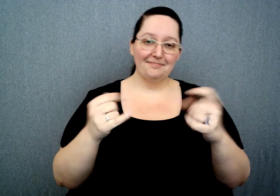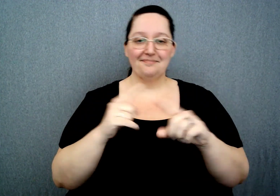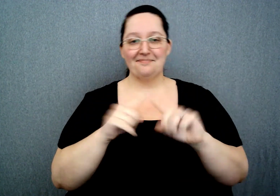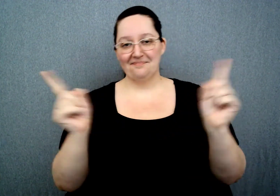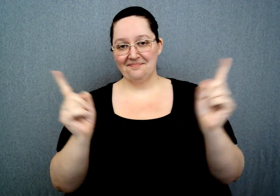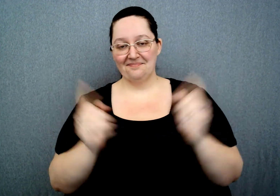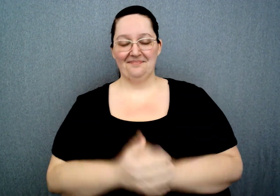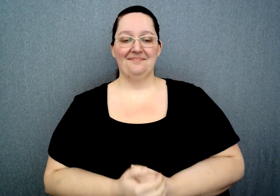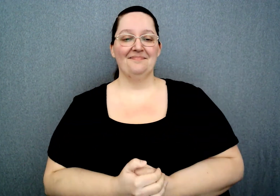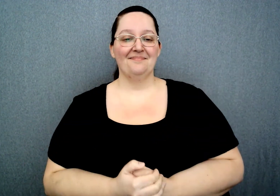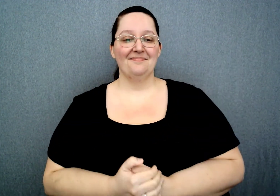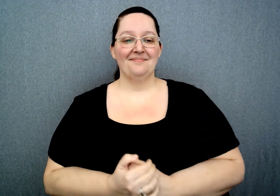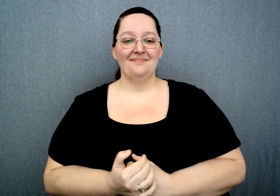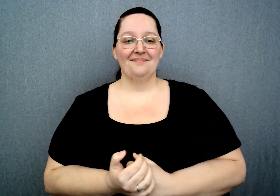Salad and spaghetti.